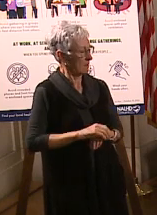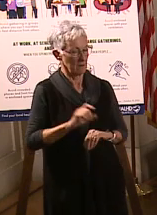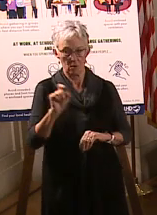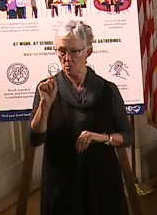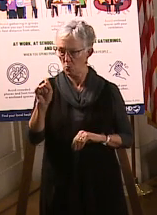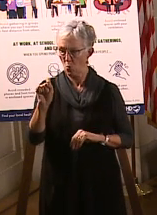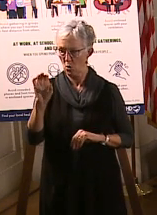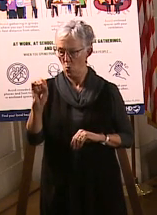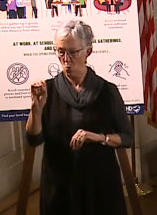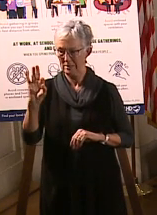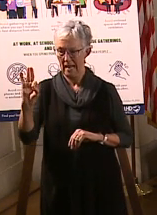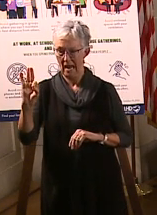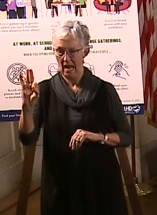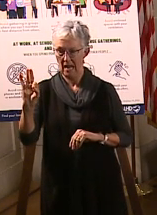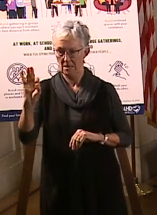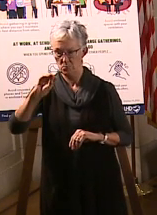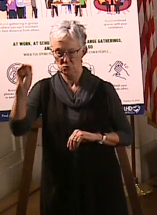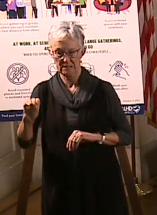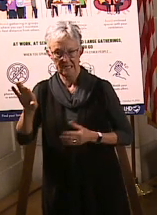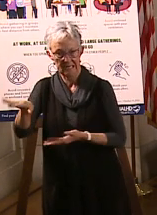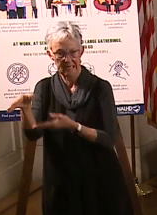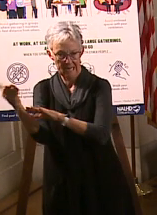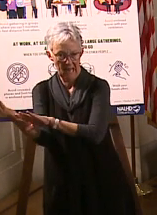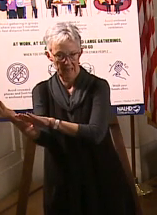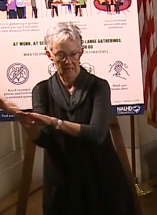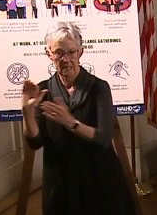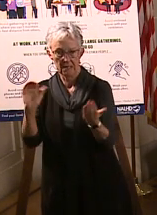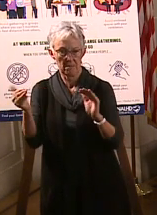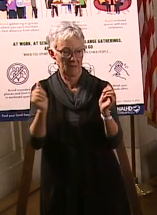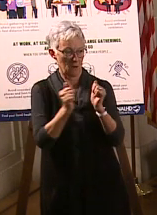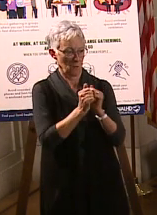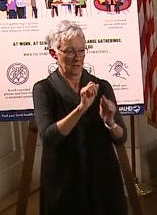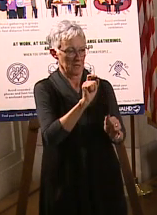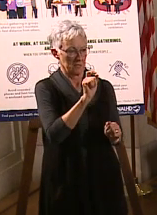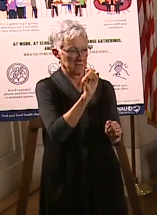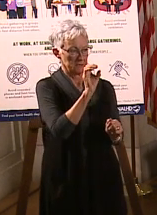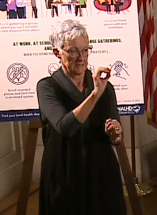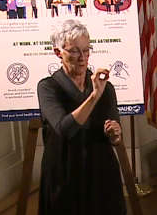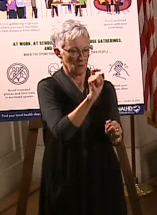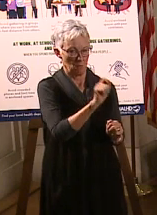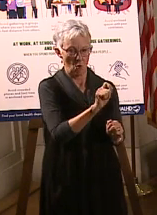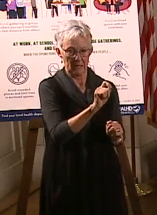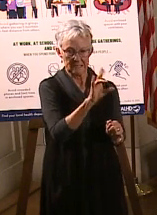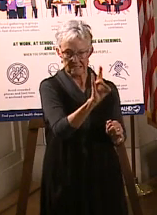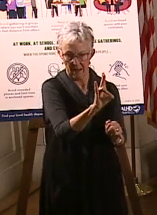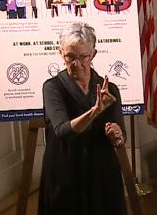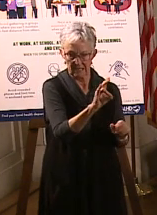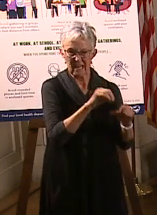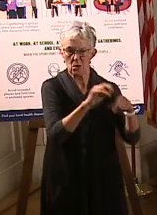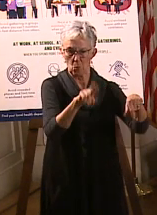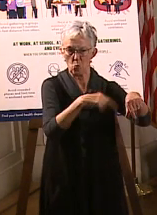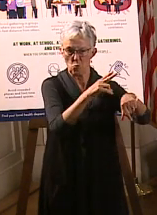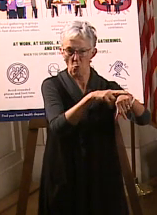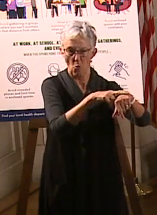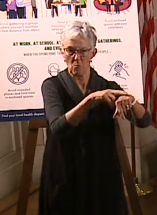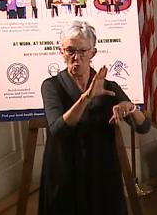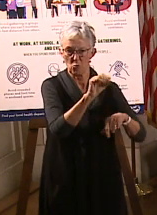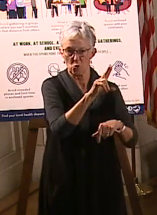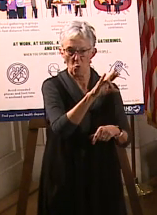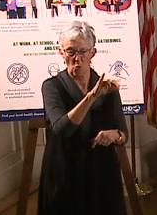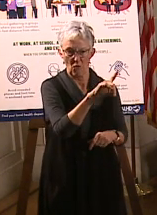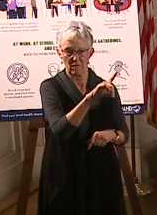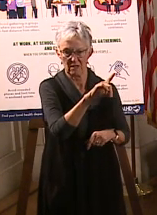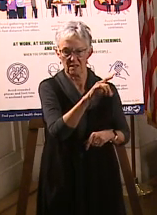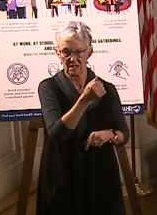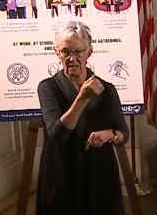1,769 B117 cases compared to 0.7% in the normal strain cases. Again, not